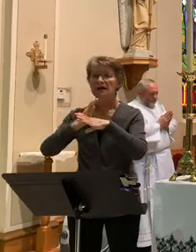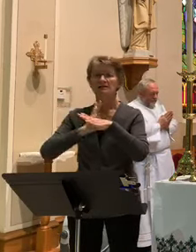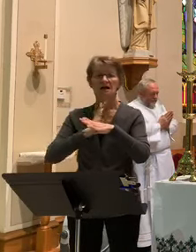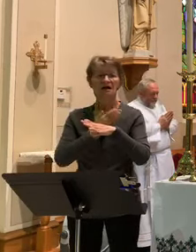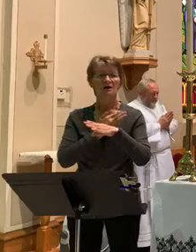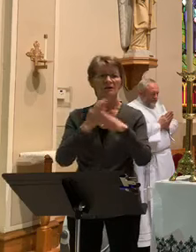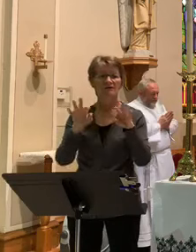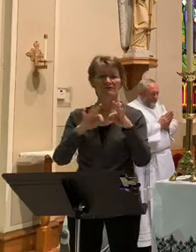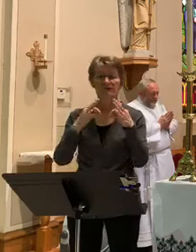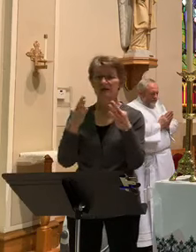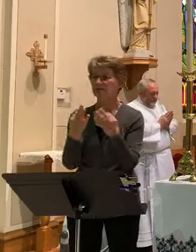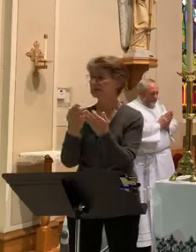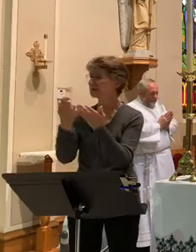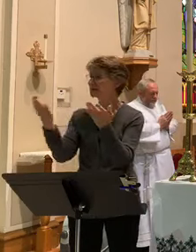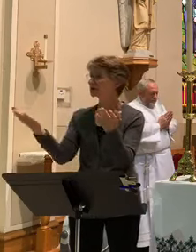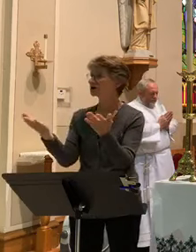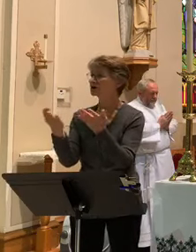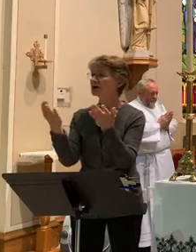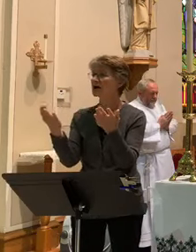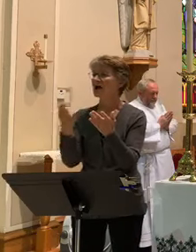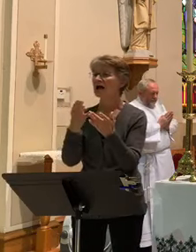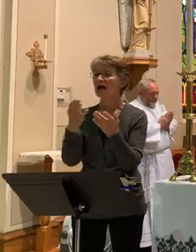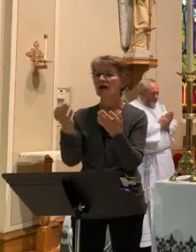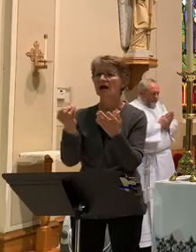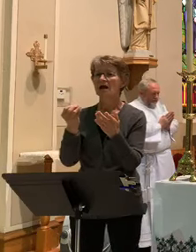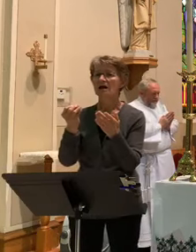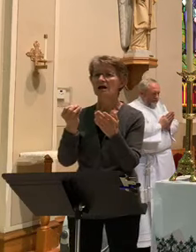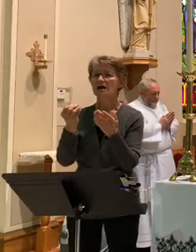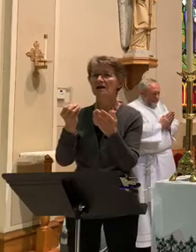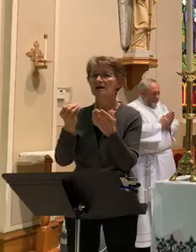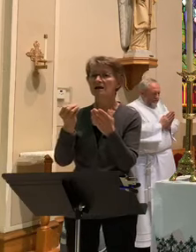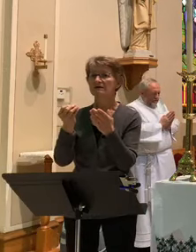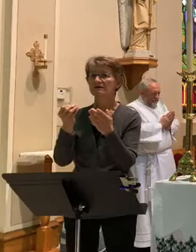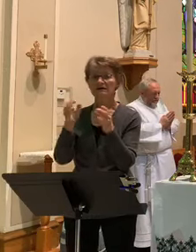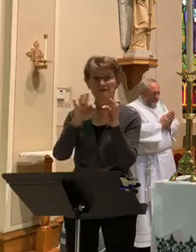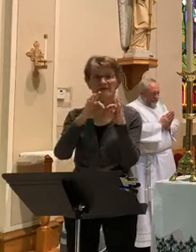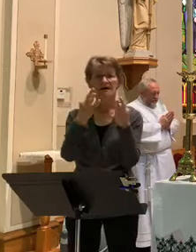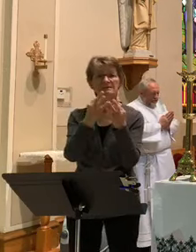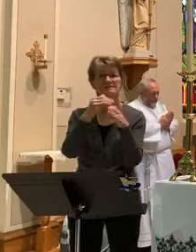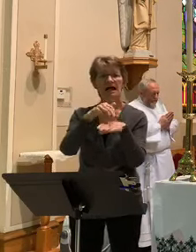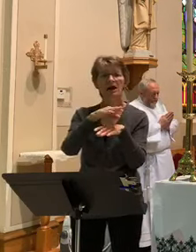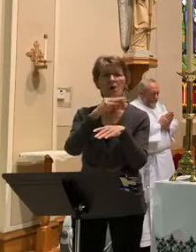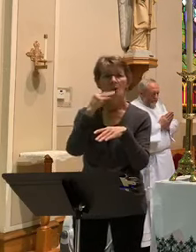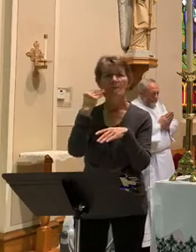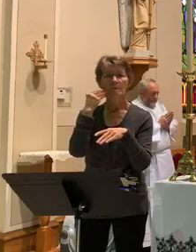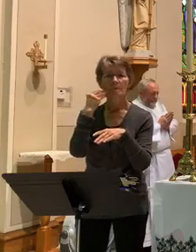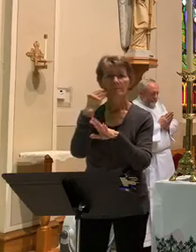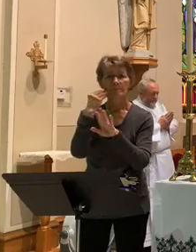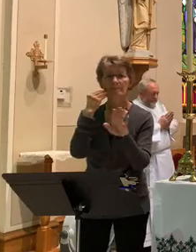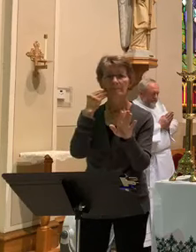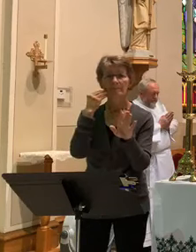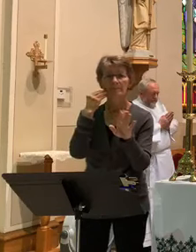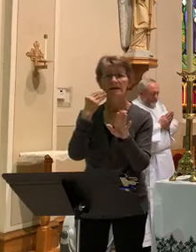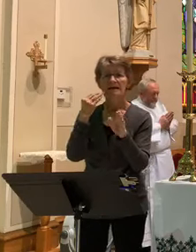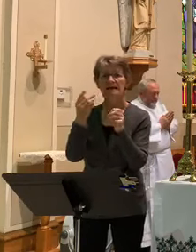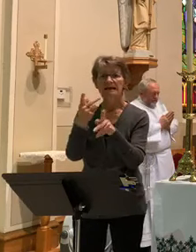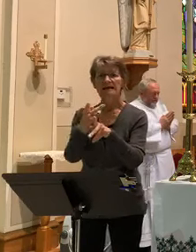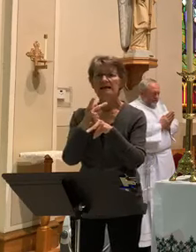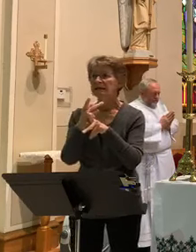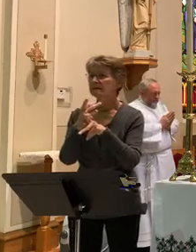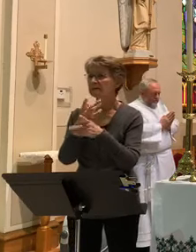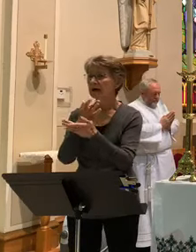protect this Holy Family here and those who are at home. Keep us safe,